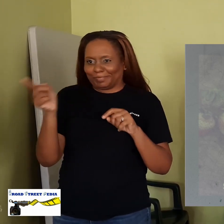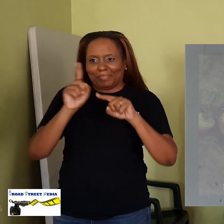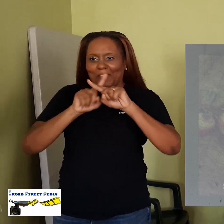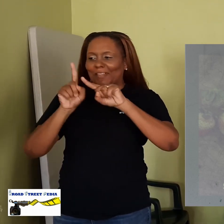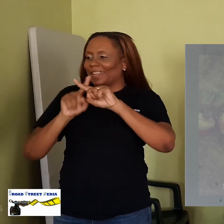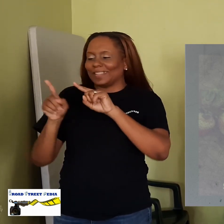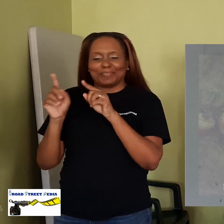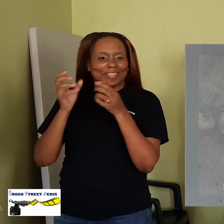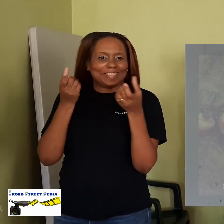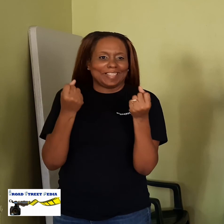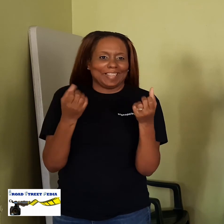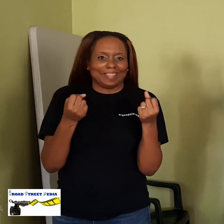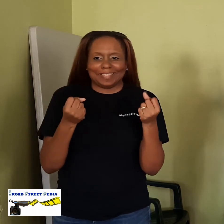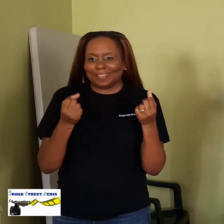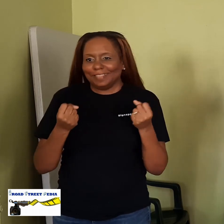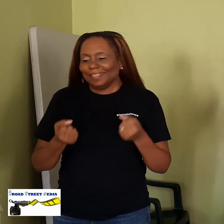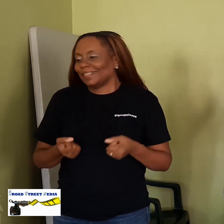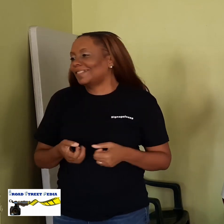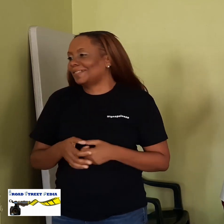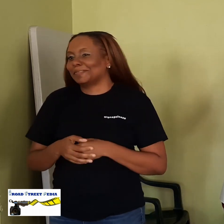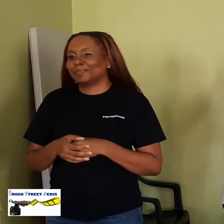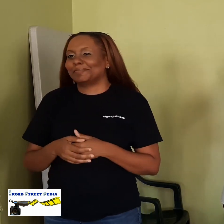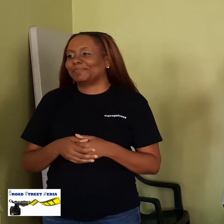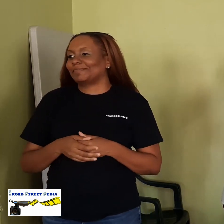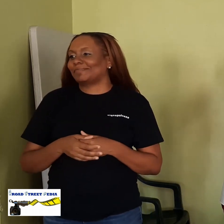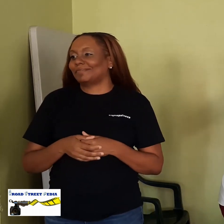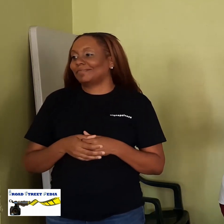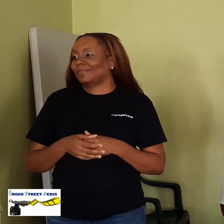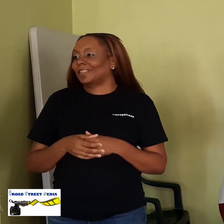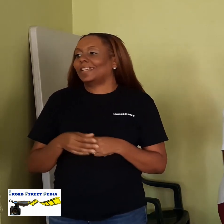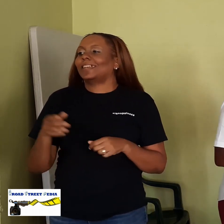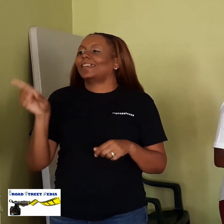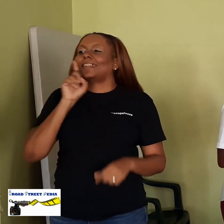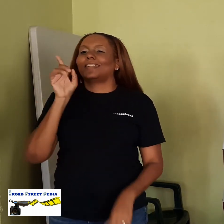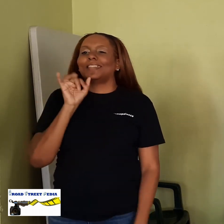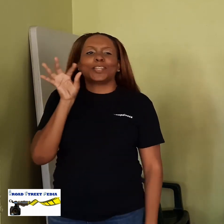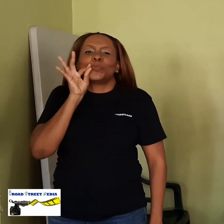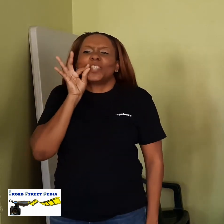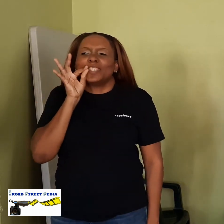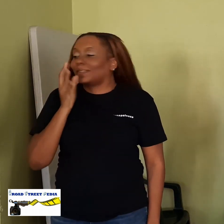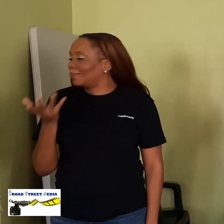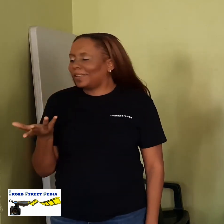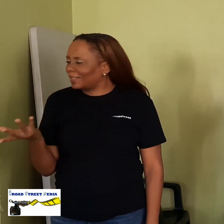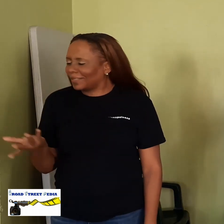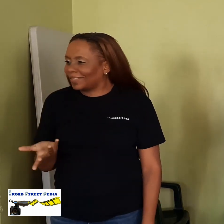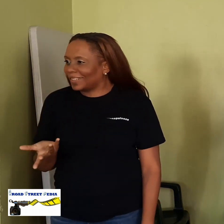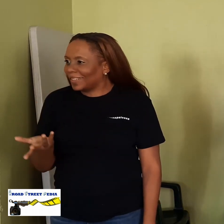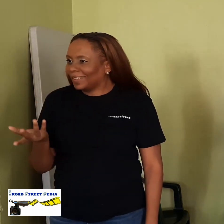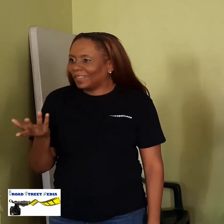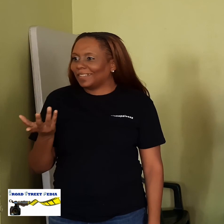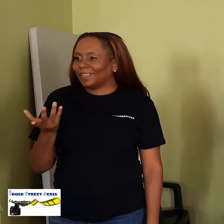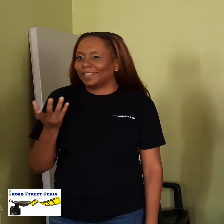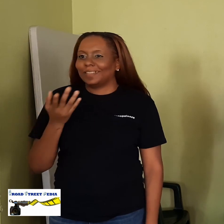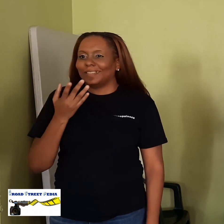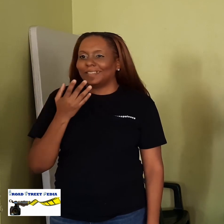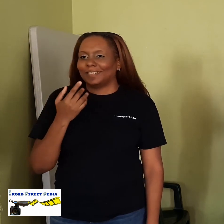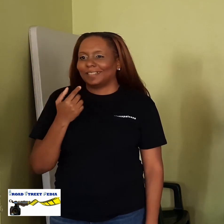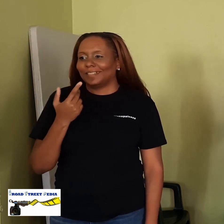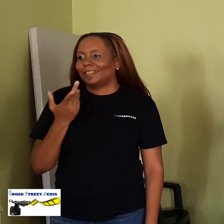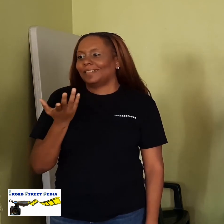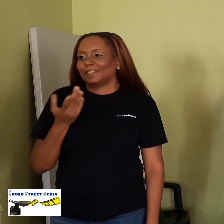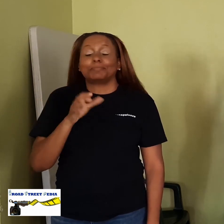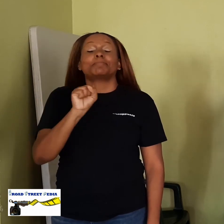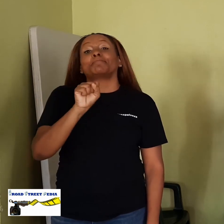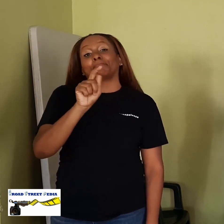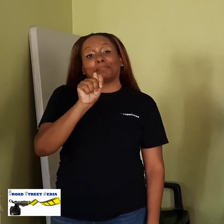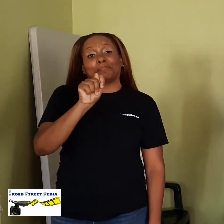that that is another feature that will indicate to you that your